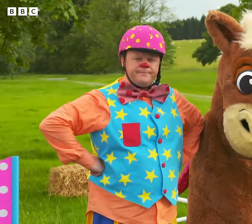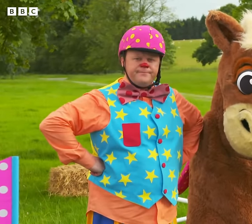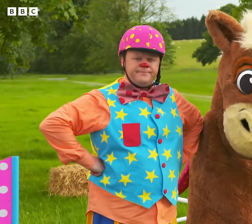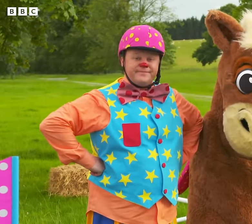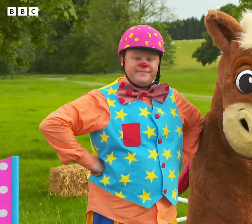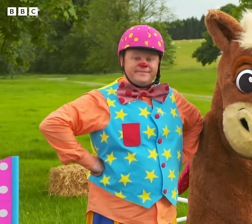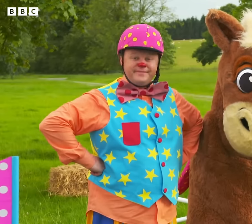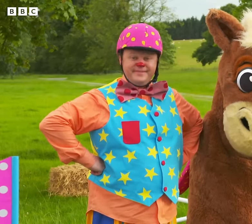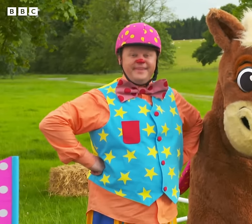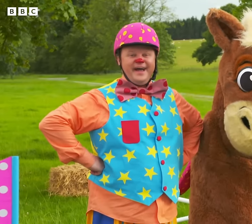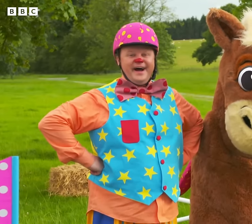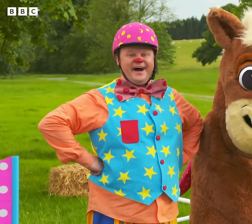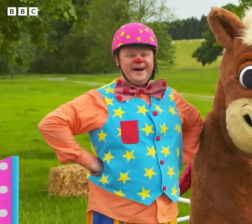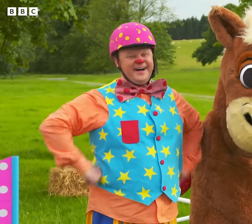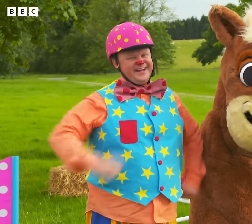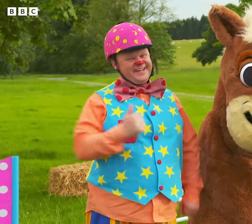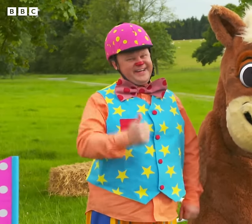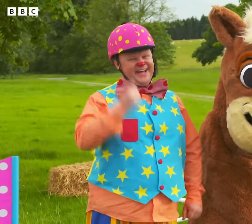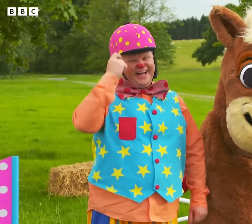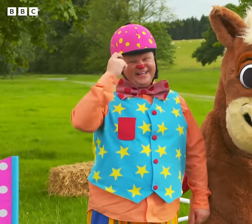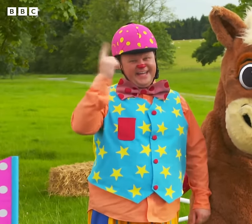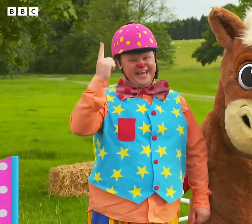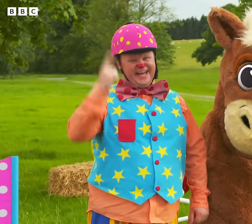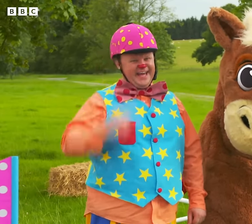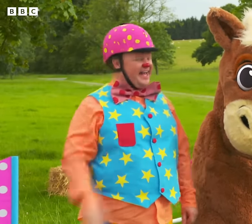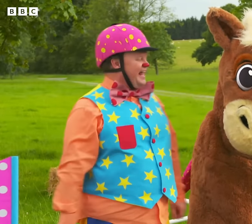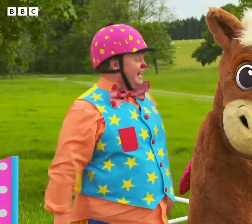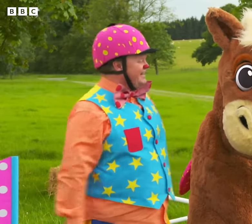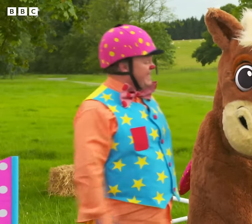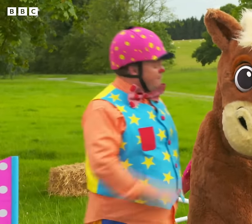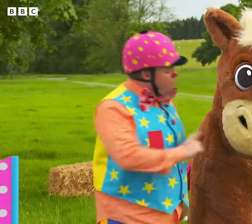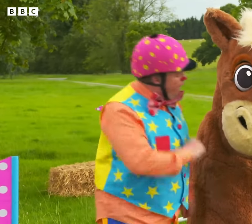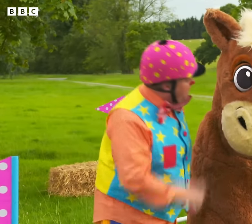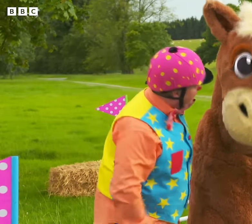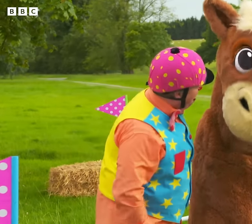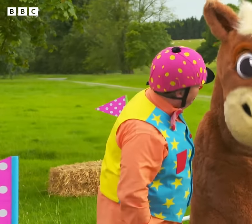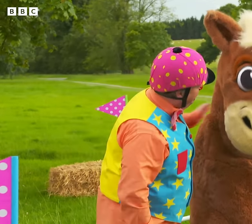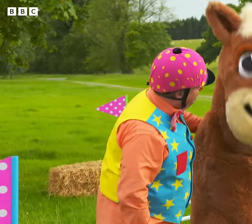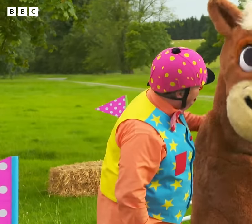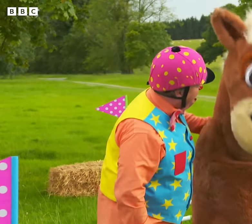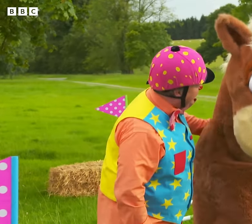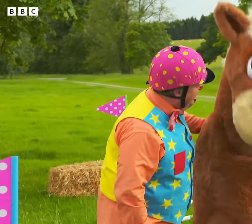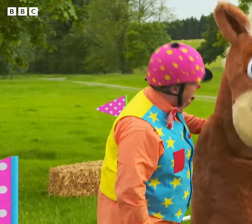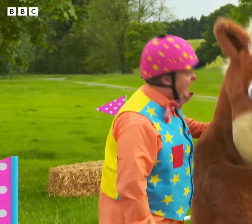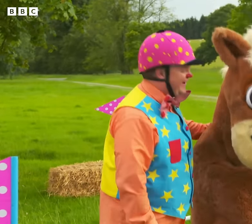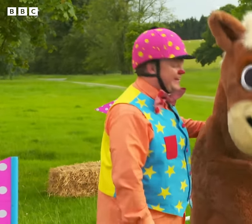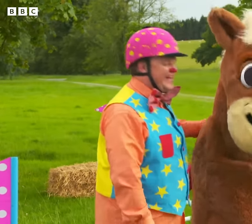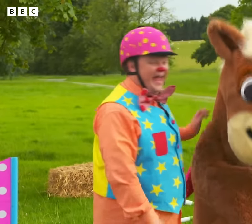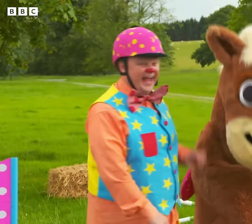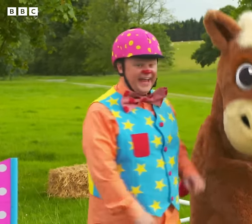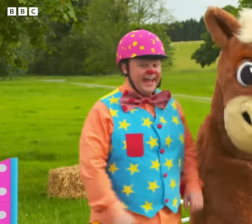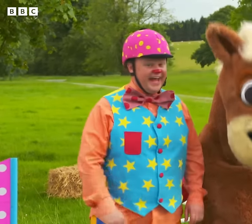Mr. Tumble. Oh, good idea. Let's have one more go, shall we? Okay.